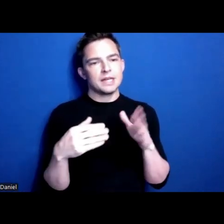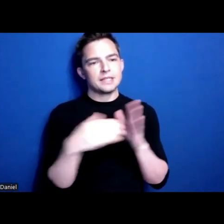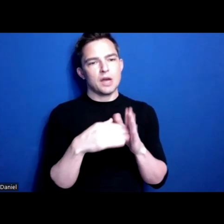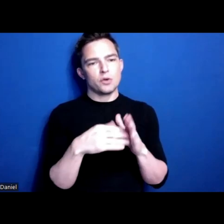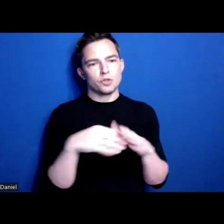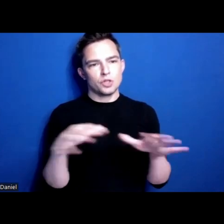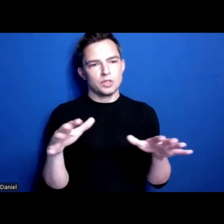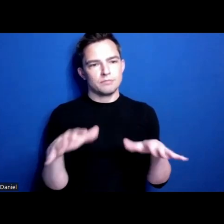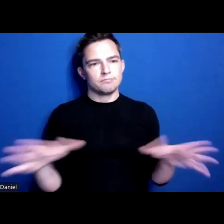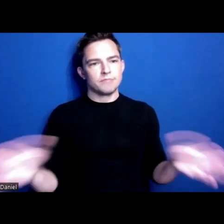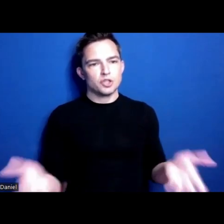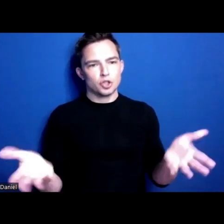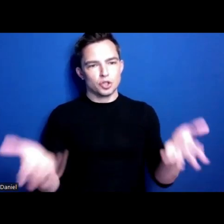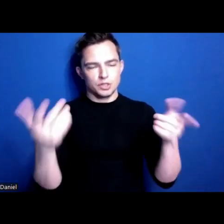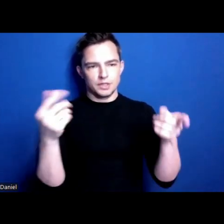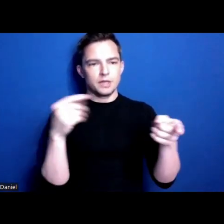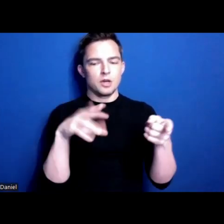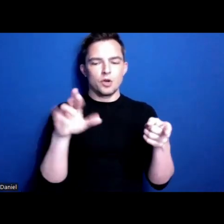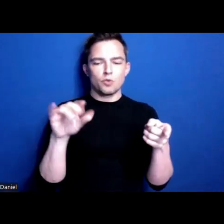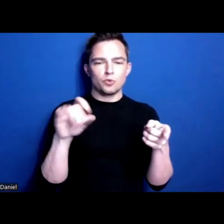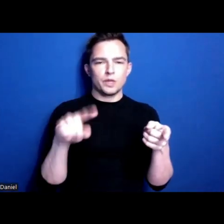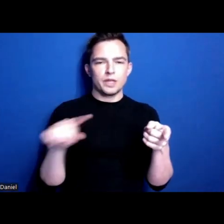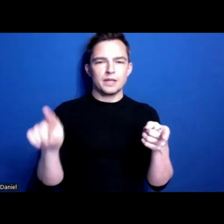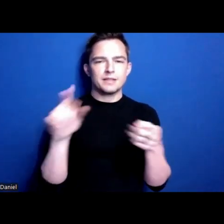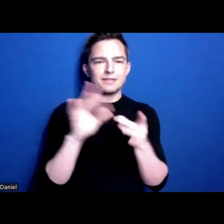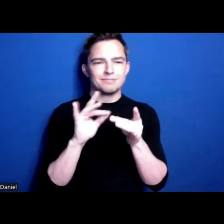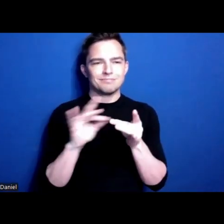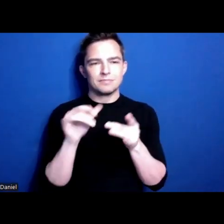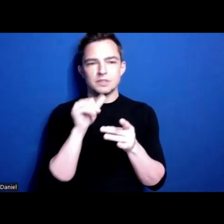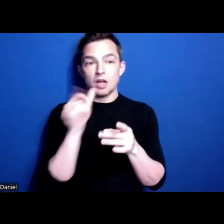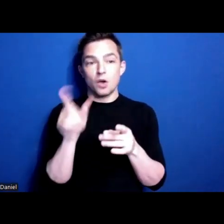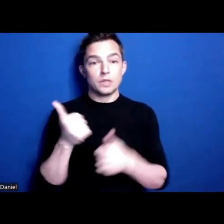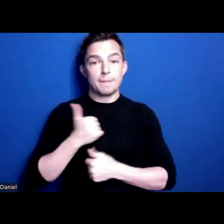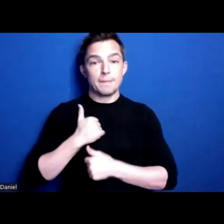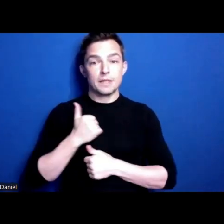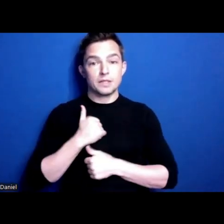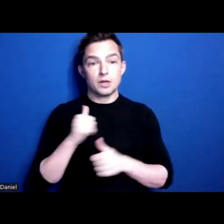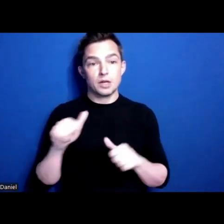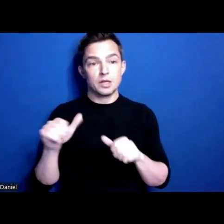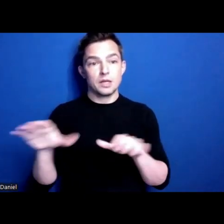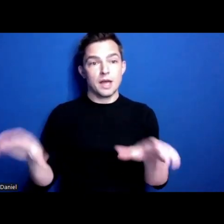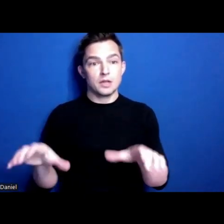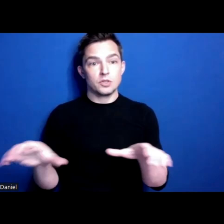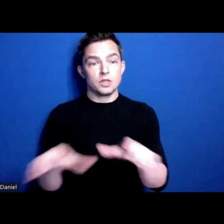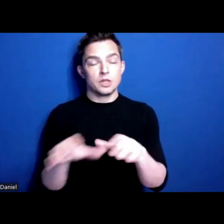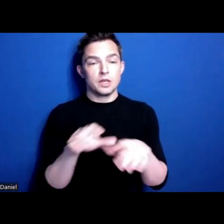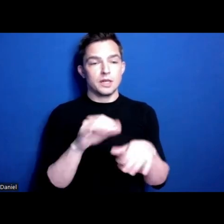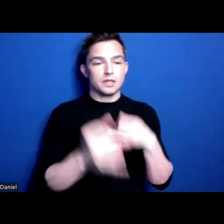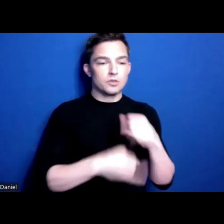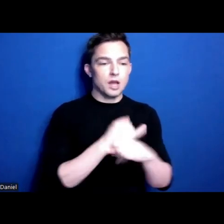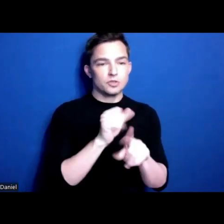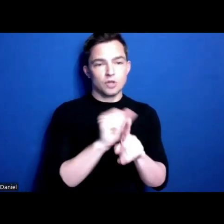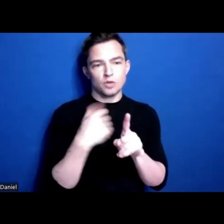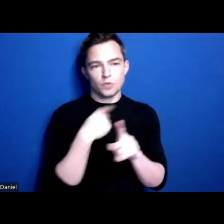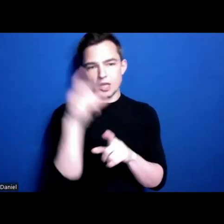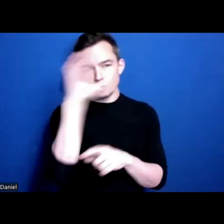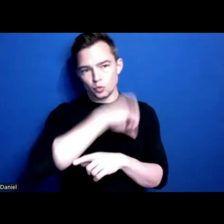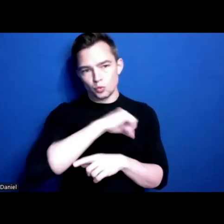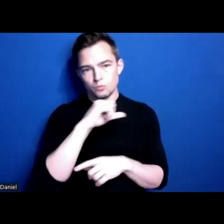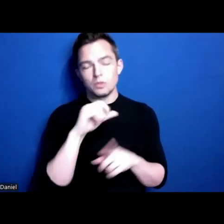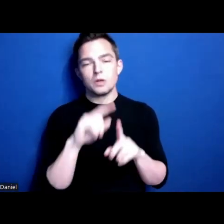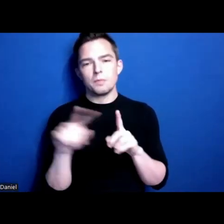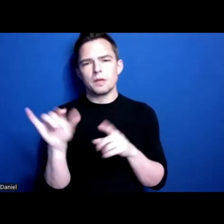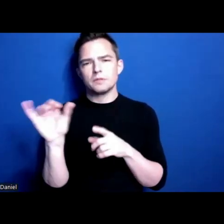Manual, Rodriguez is referring not only to military actions and international contexts that we might assume, but to